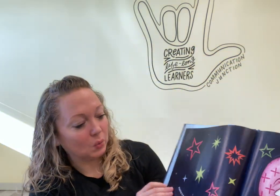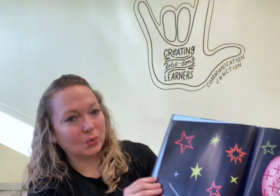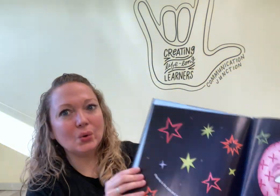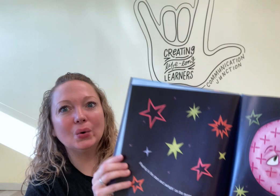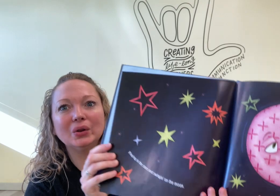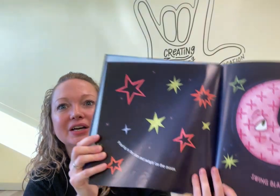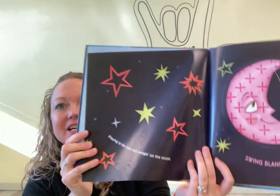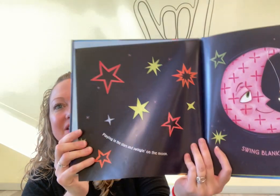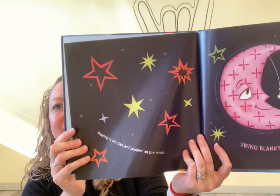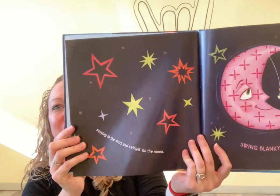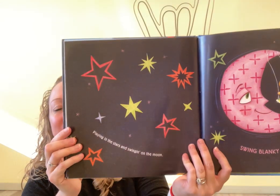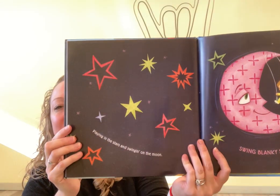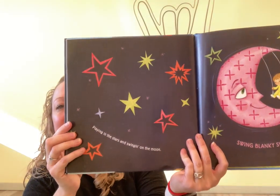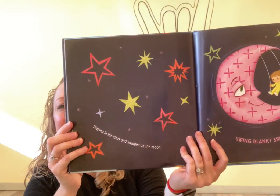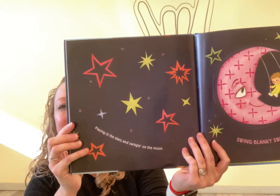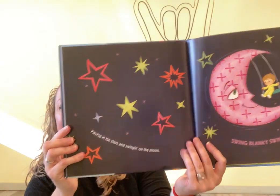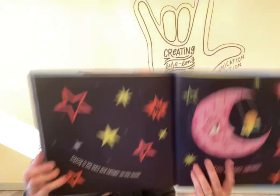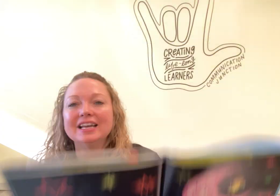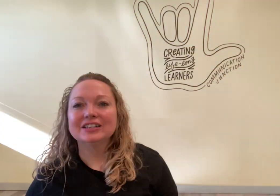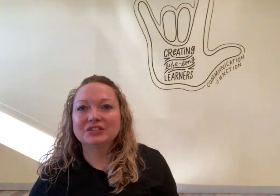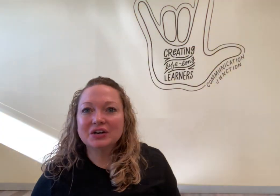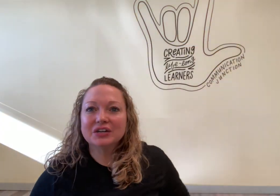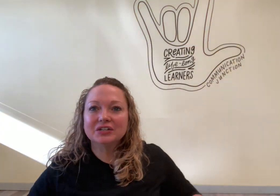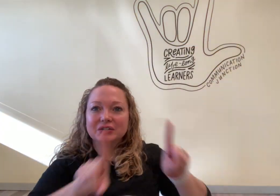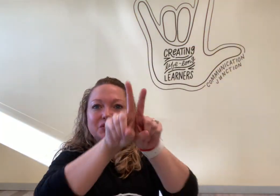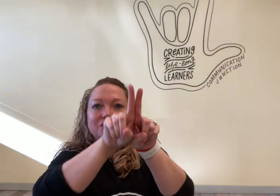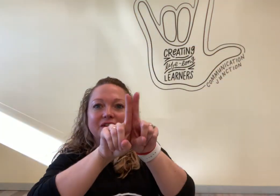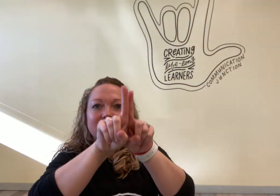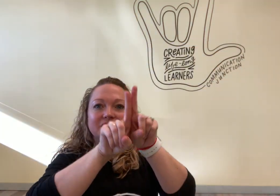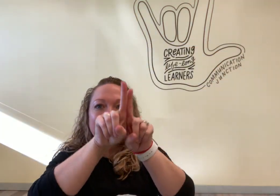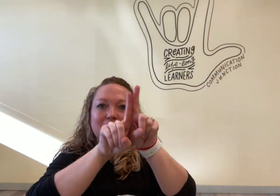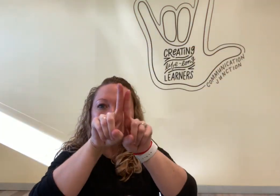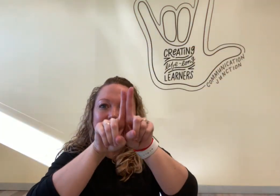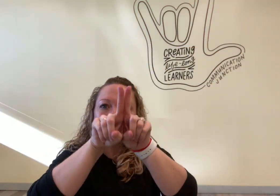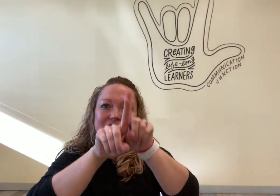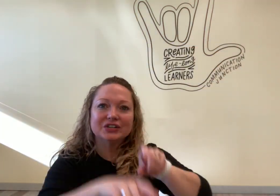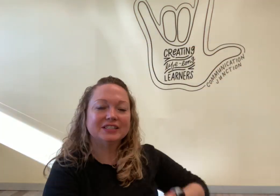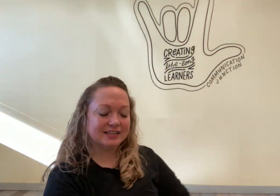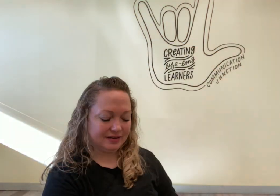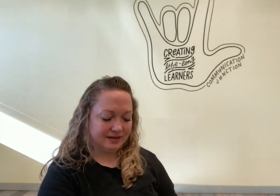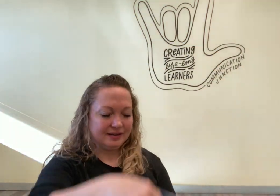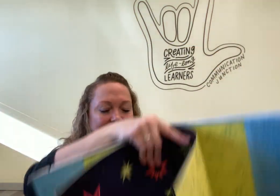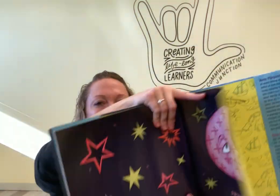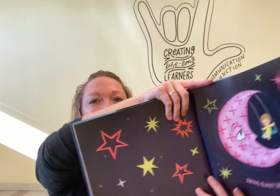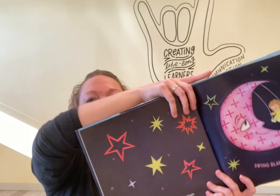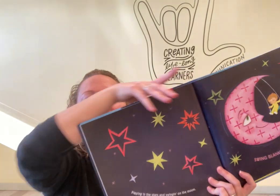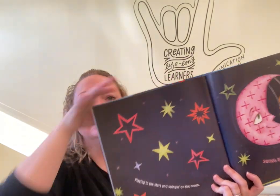Ooh, look at the stars. Stars are two fingers up, stars.